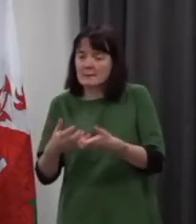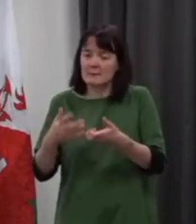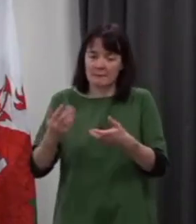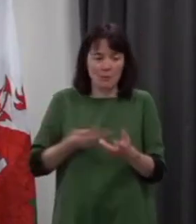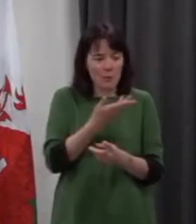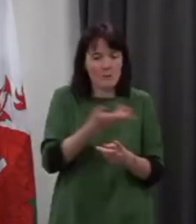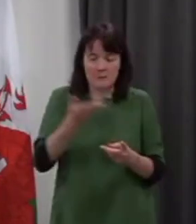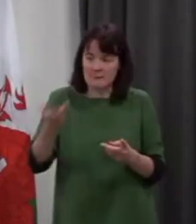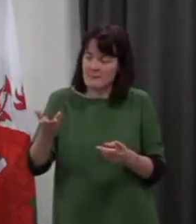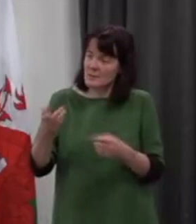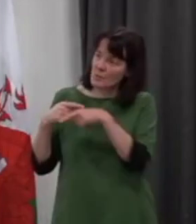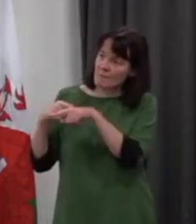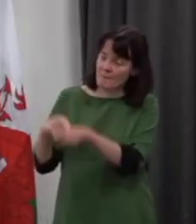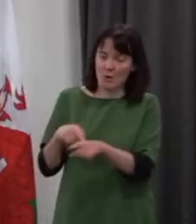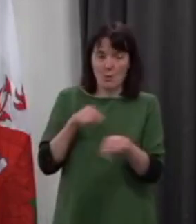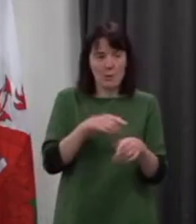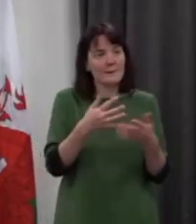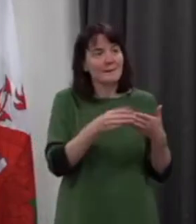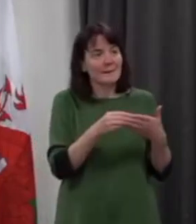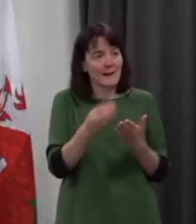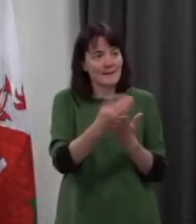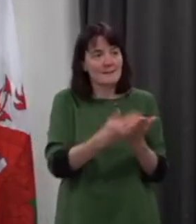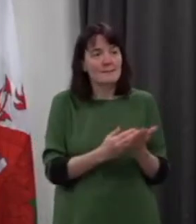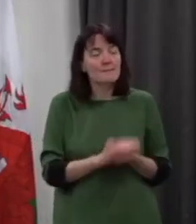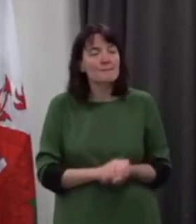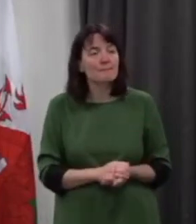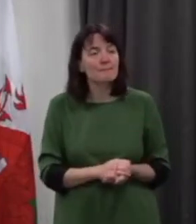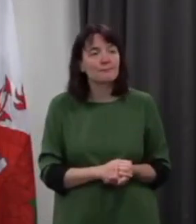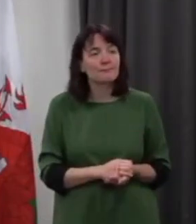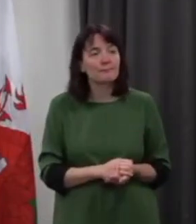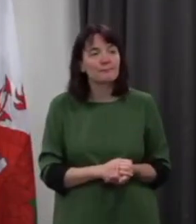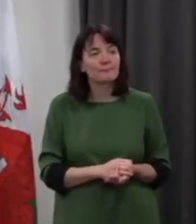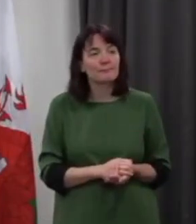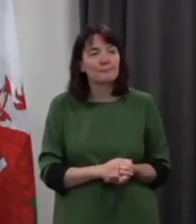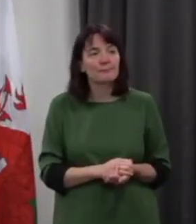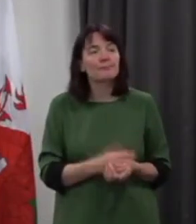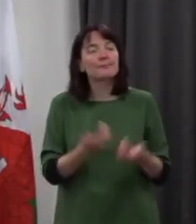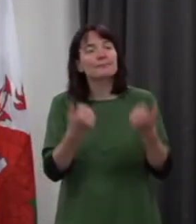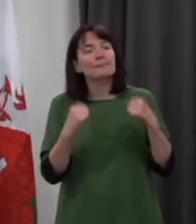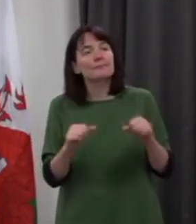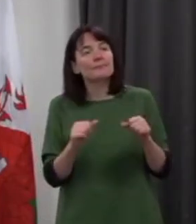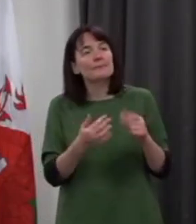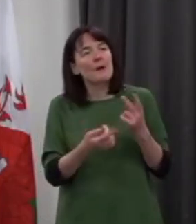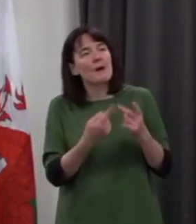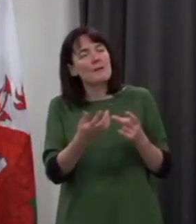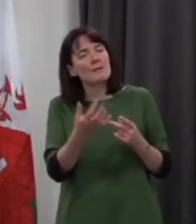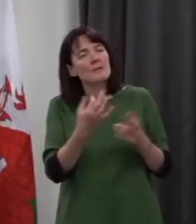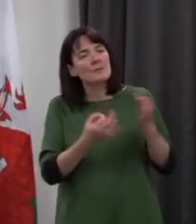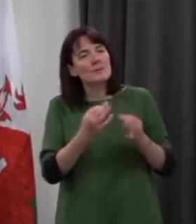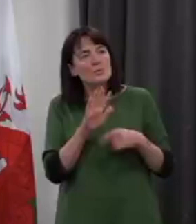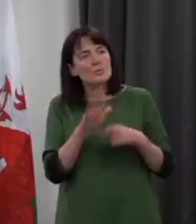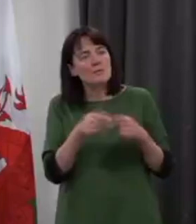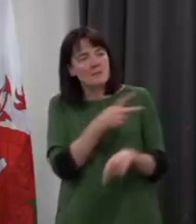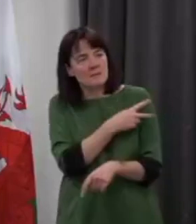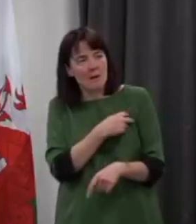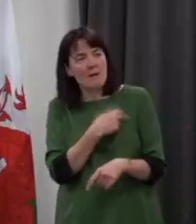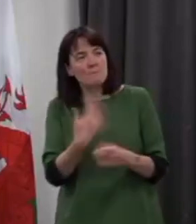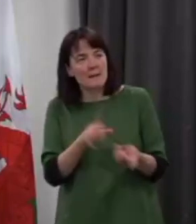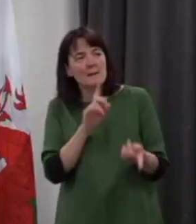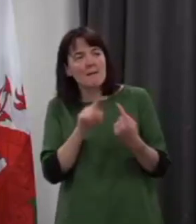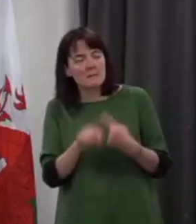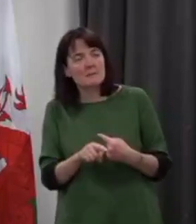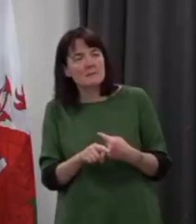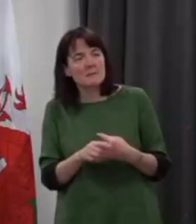that. I've dealt with the question about staff. More of those questions, but more of the